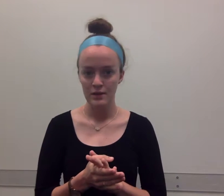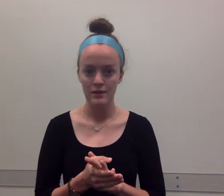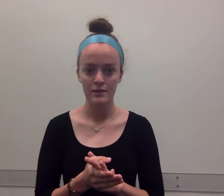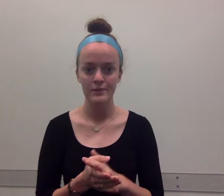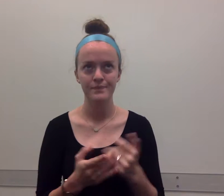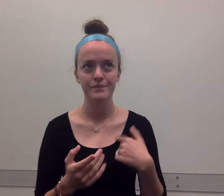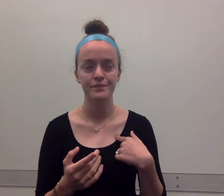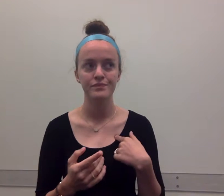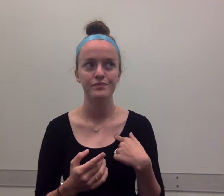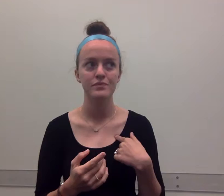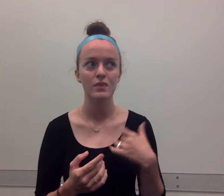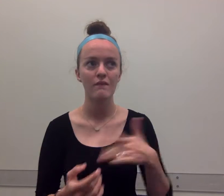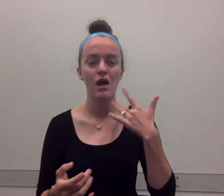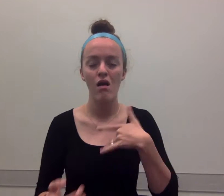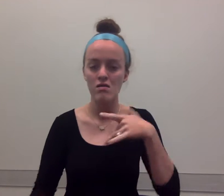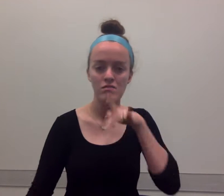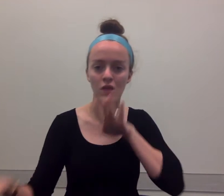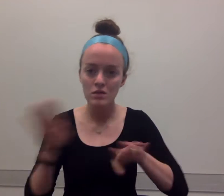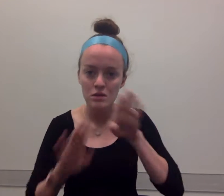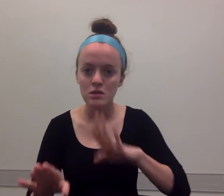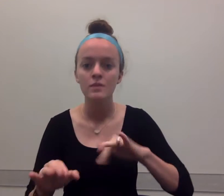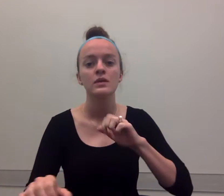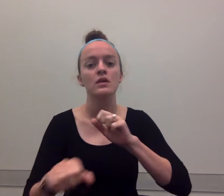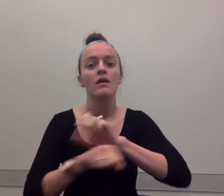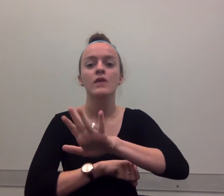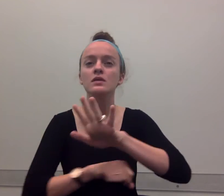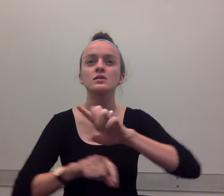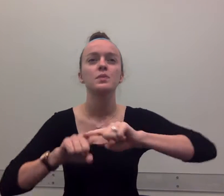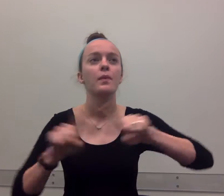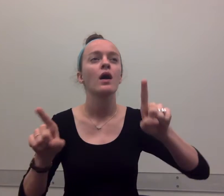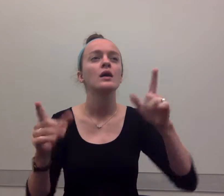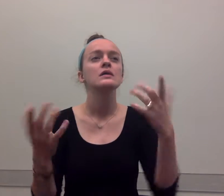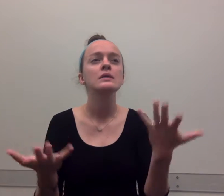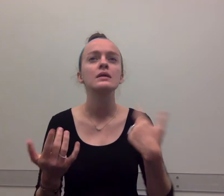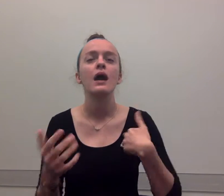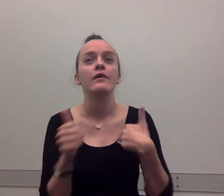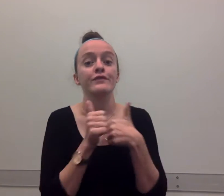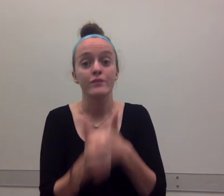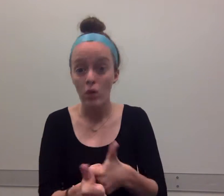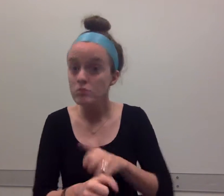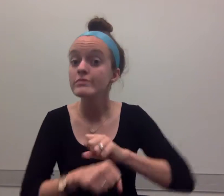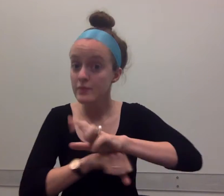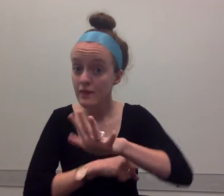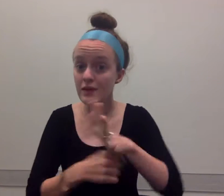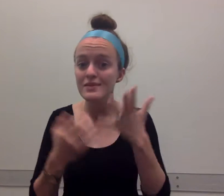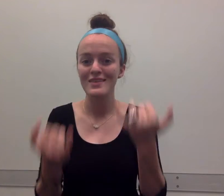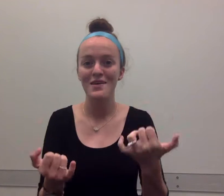Initially, I was annoyed by her advice, but I actually followed it, and she's the reason why I am here